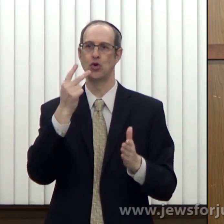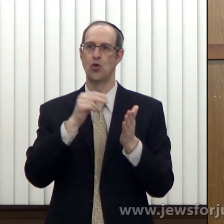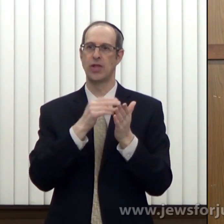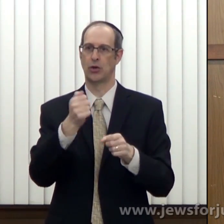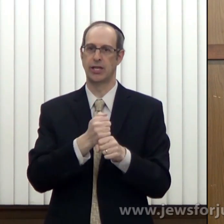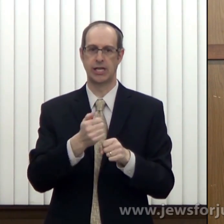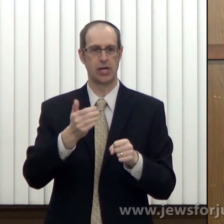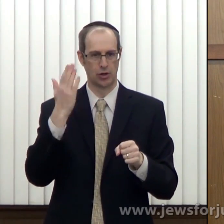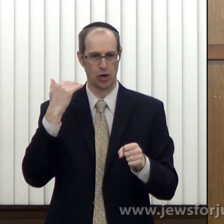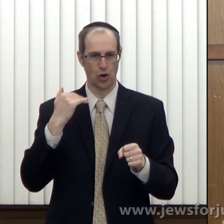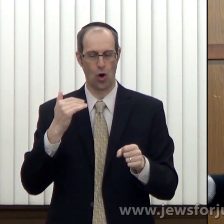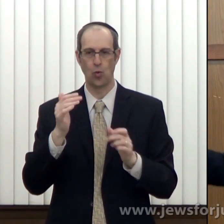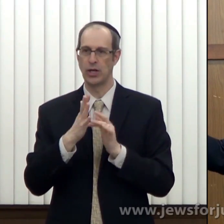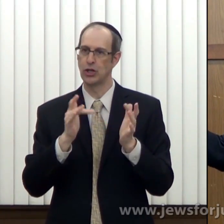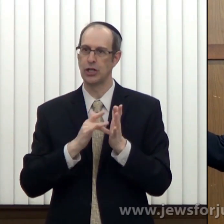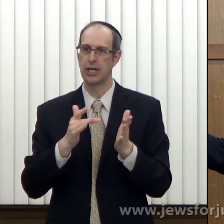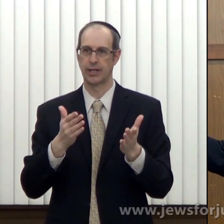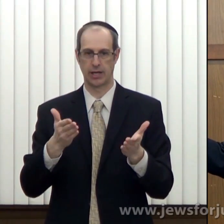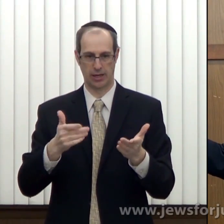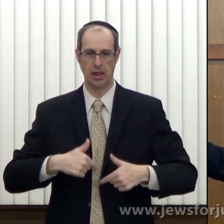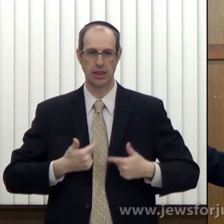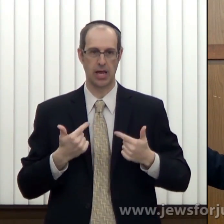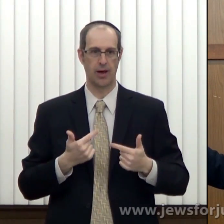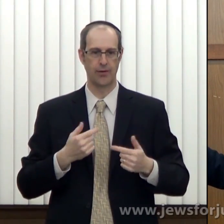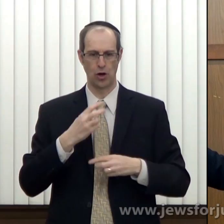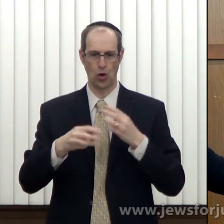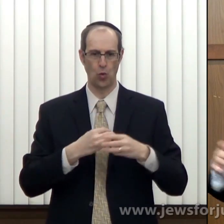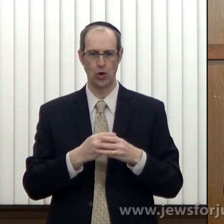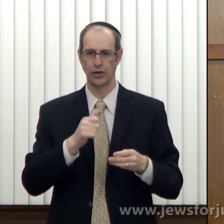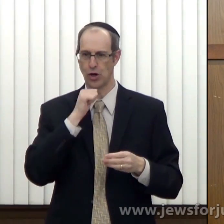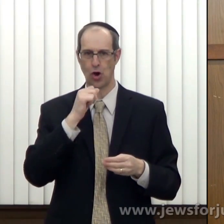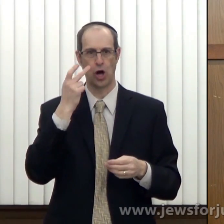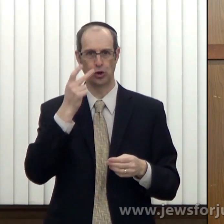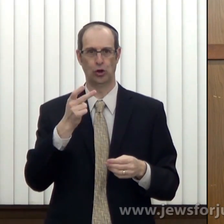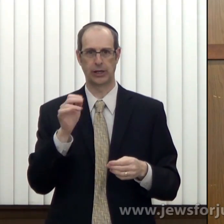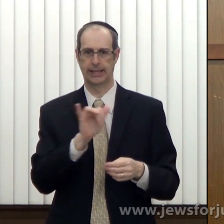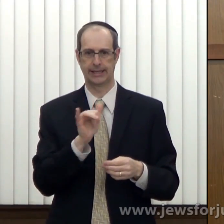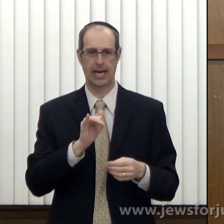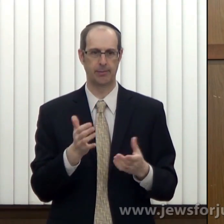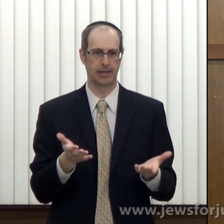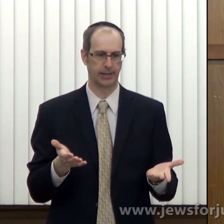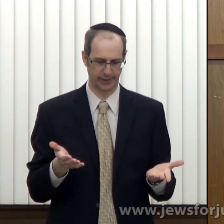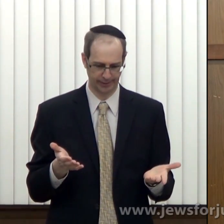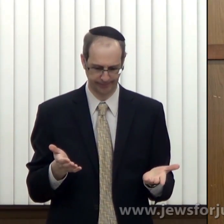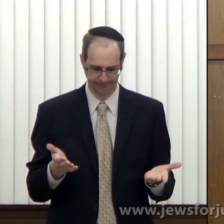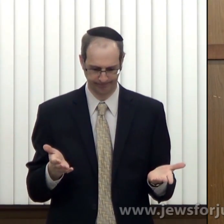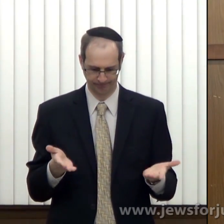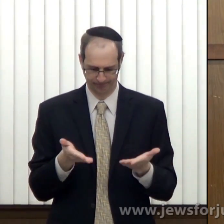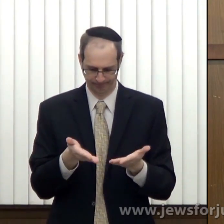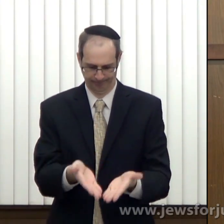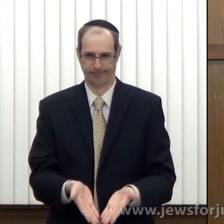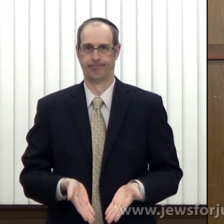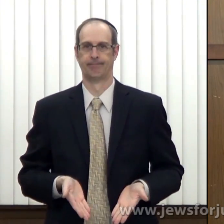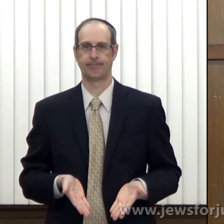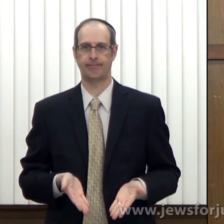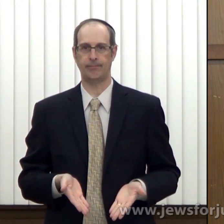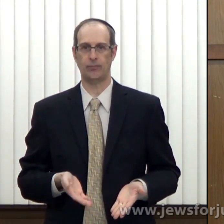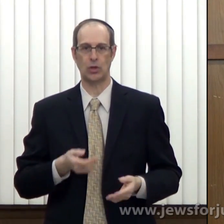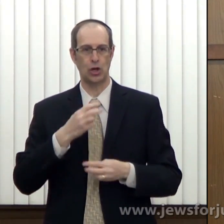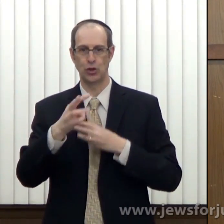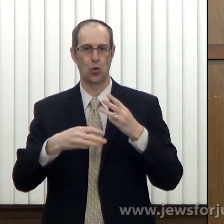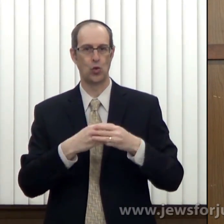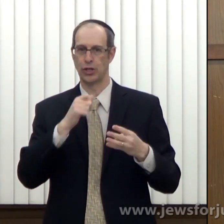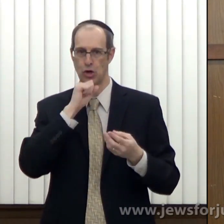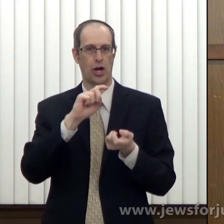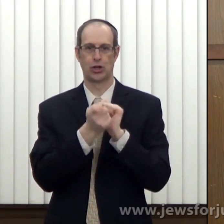when Jesus came, the world did not look like this. The world did not meet any of these